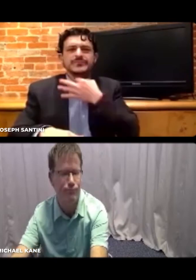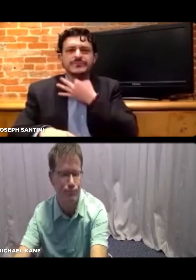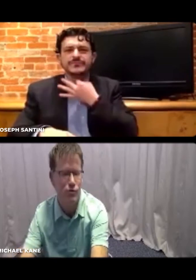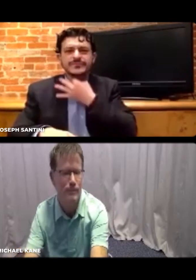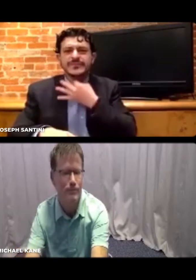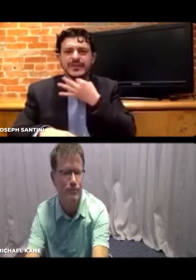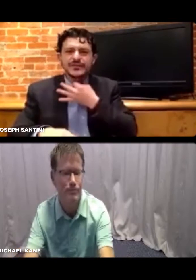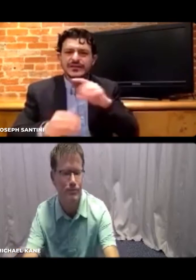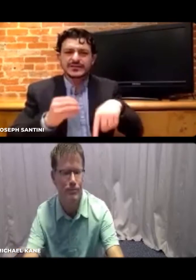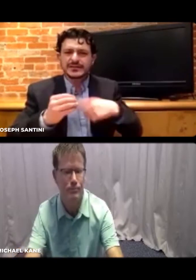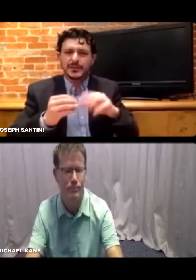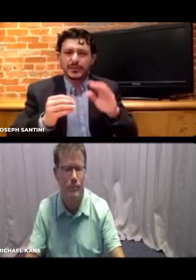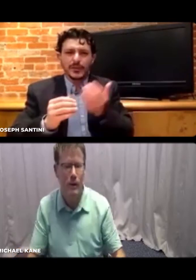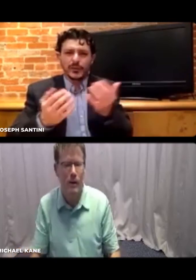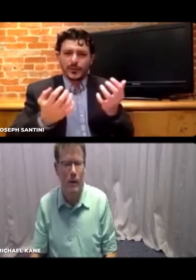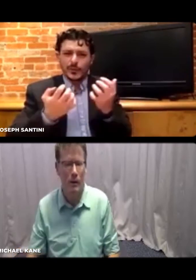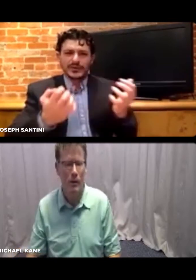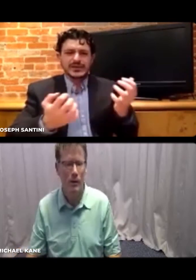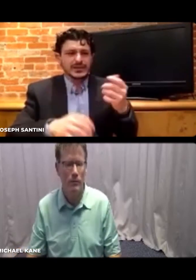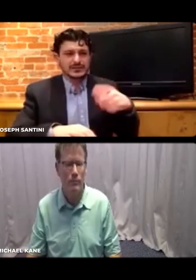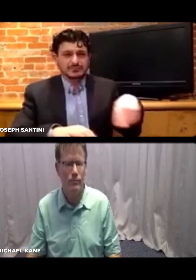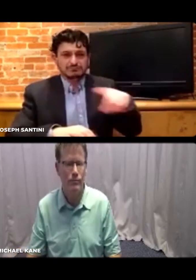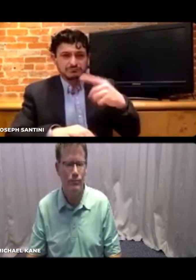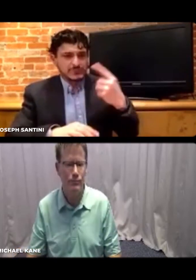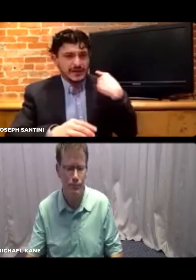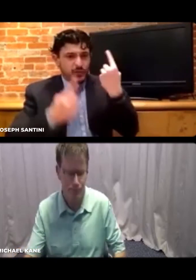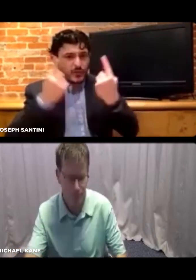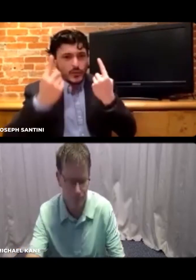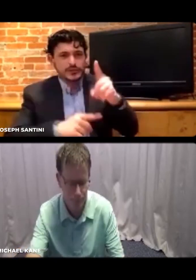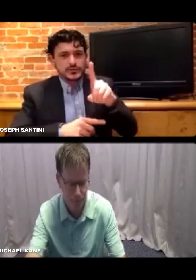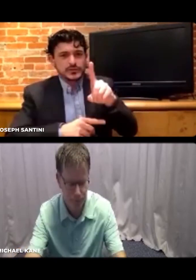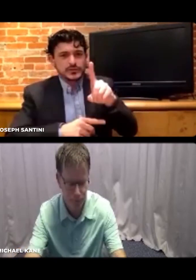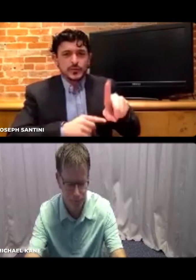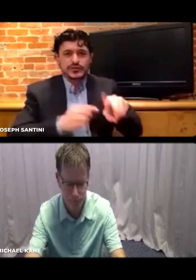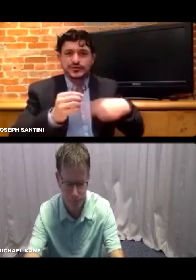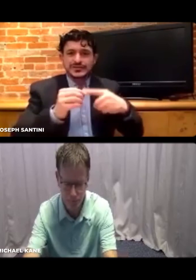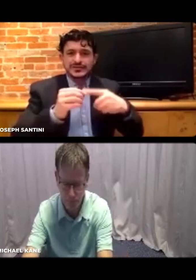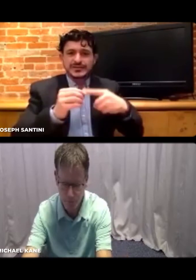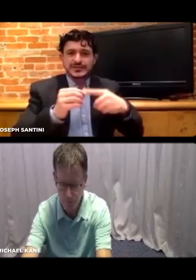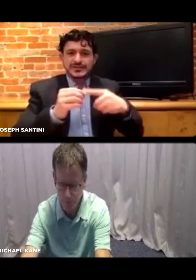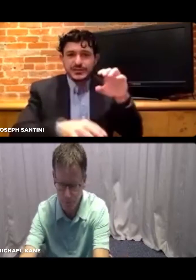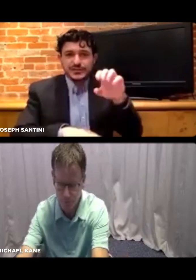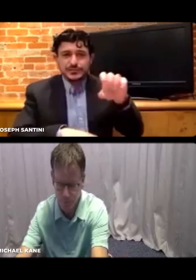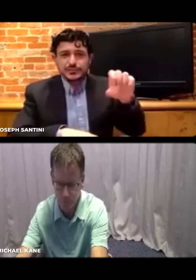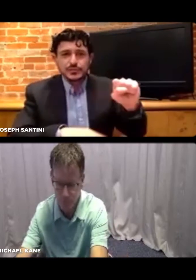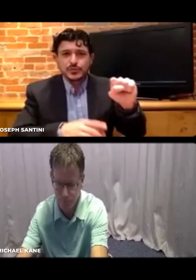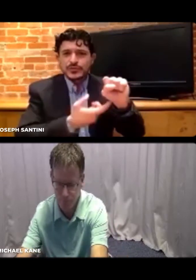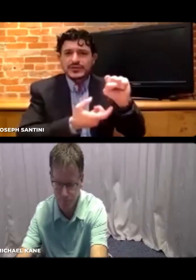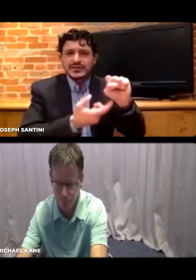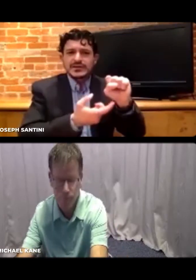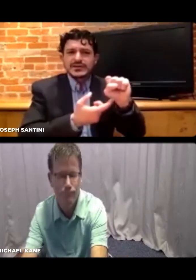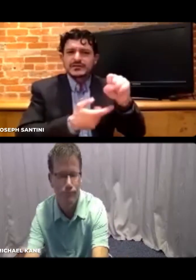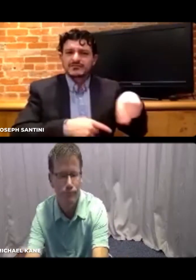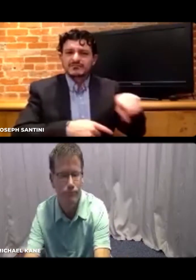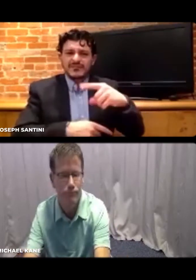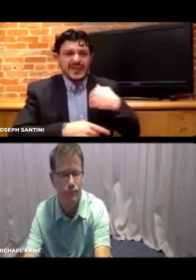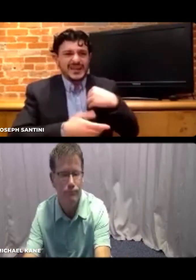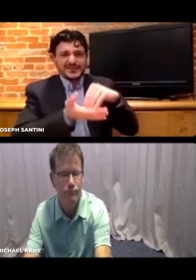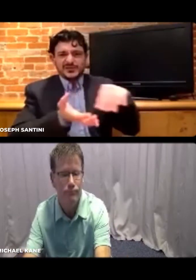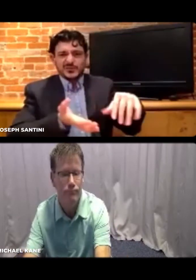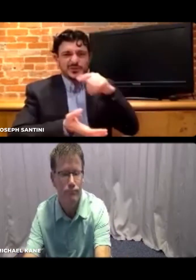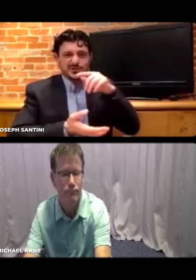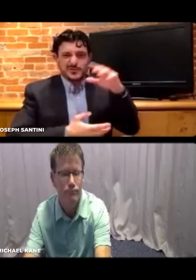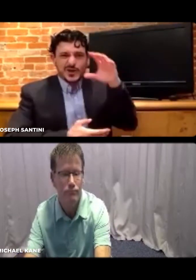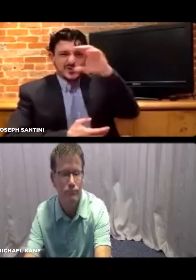So I'm curious about the audience members. Do any of you folks out there have any questions in regard to Social Security, the